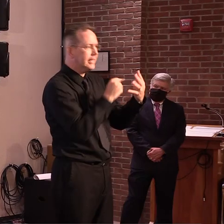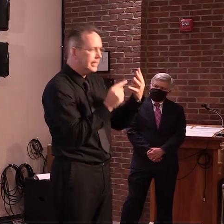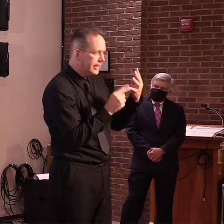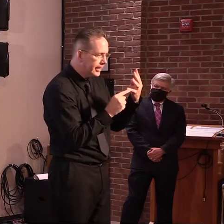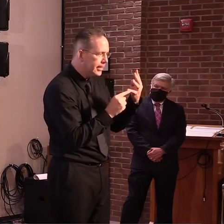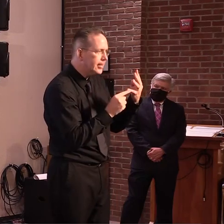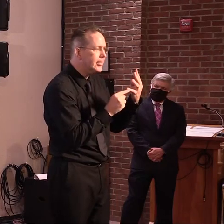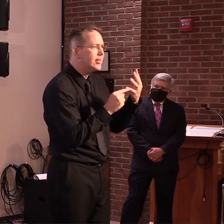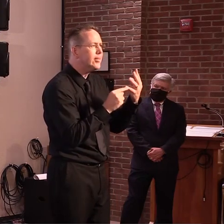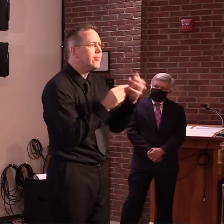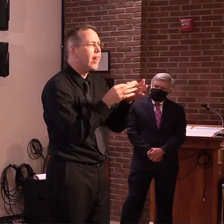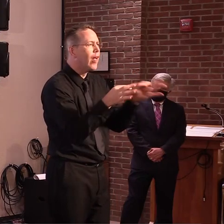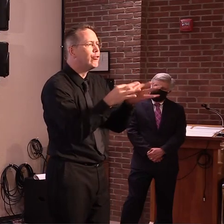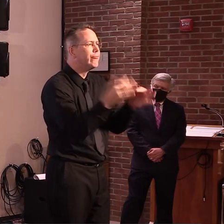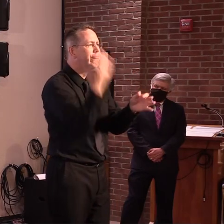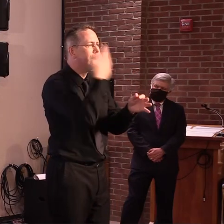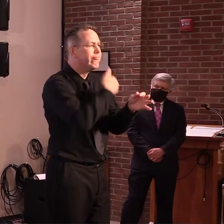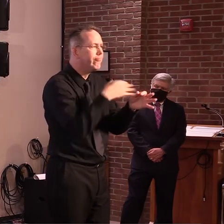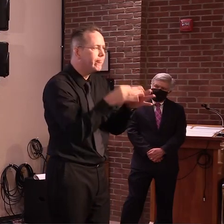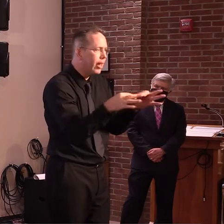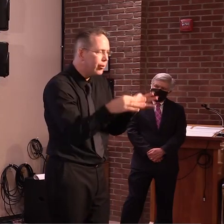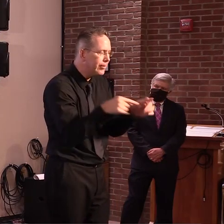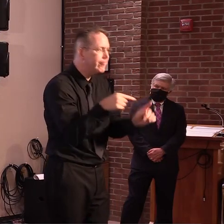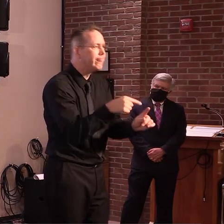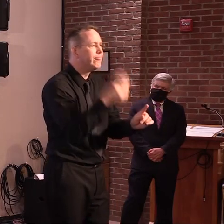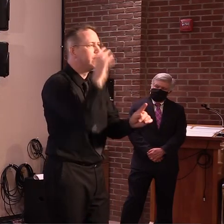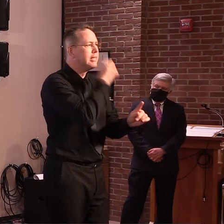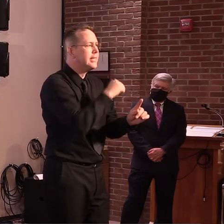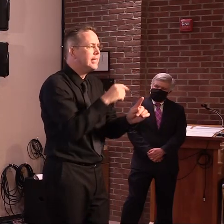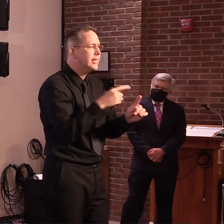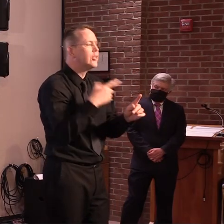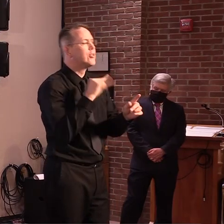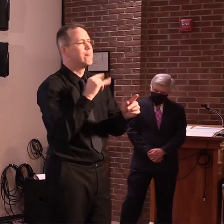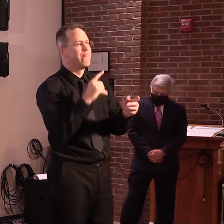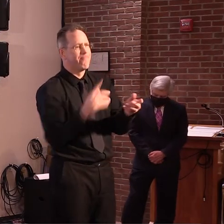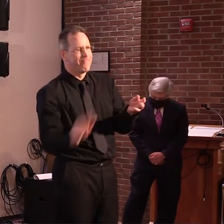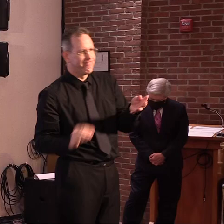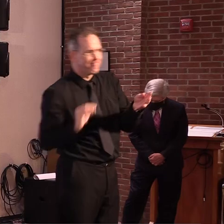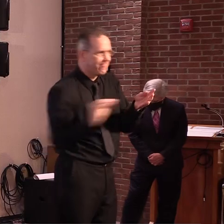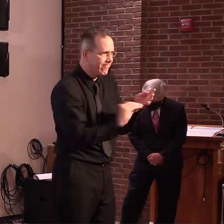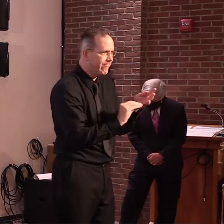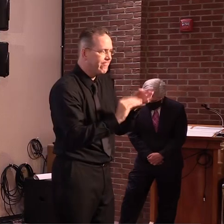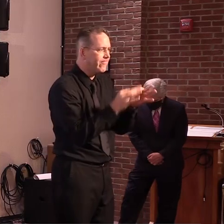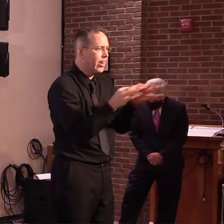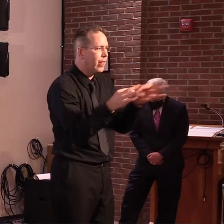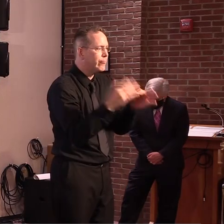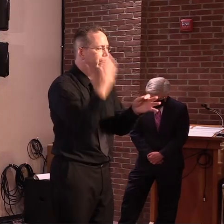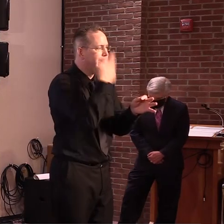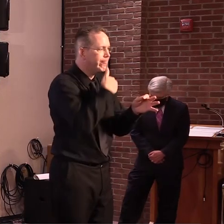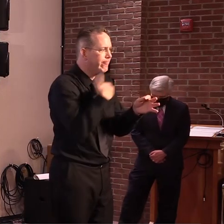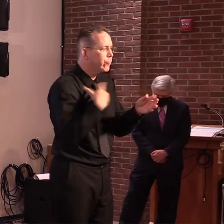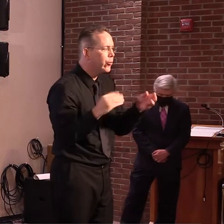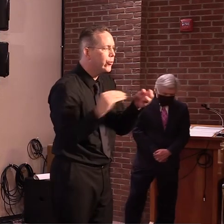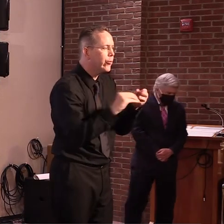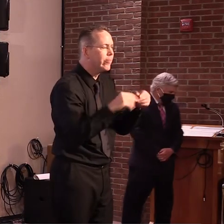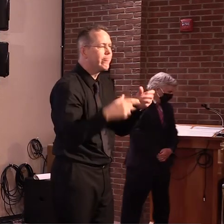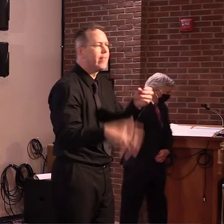At the press conference I was involved in Winooski, which was last week,